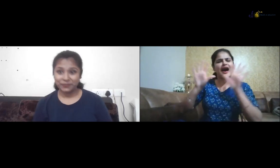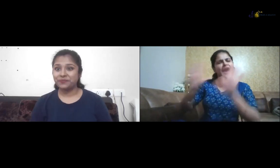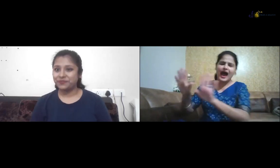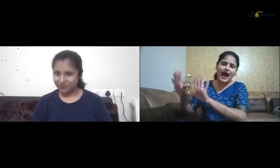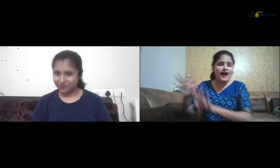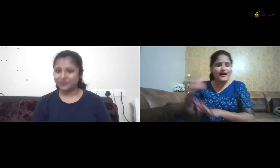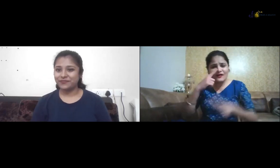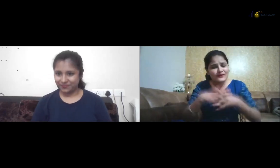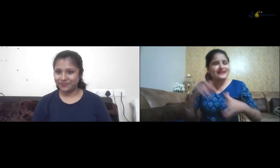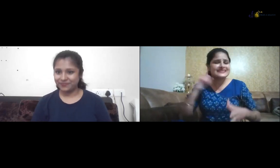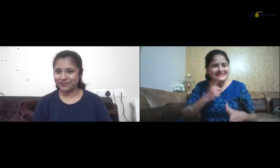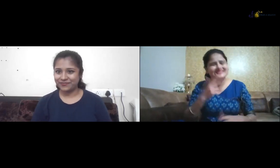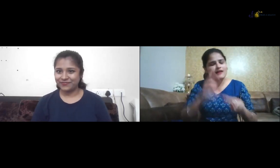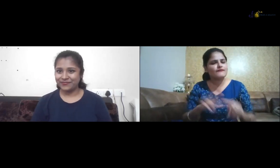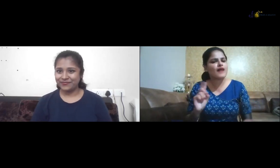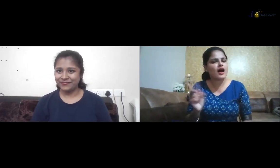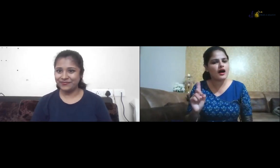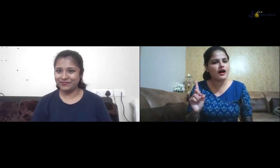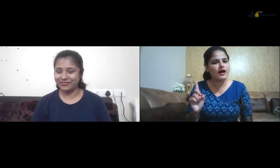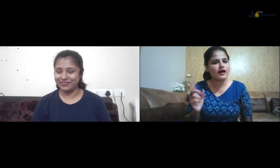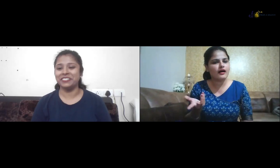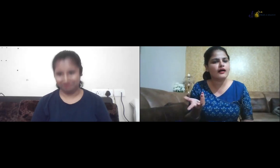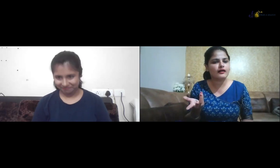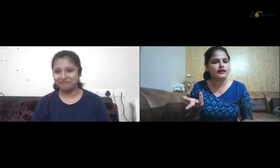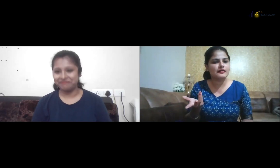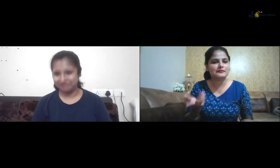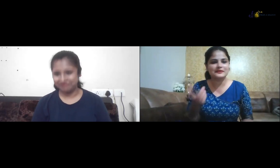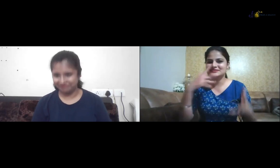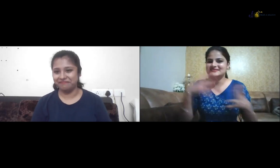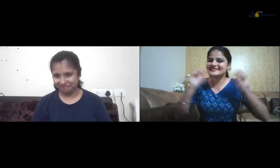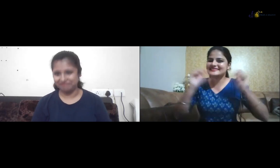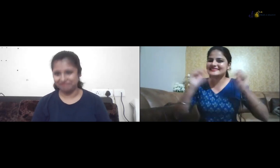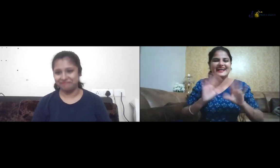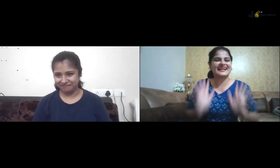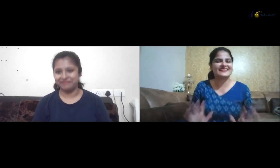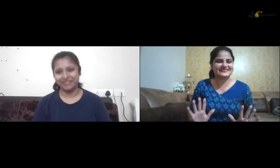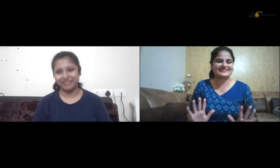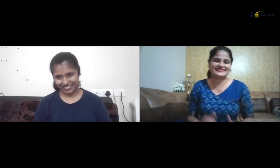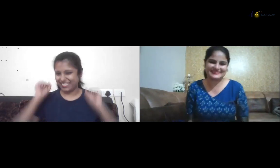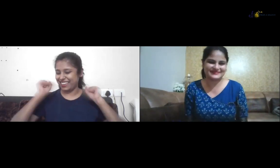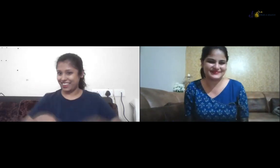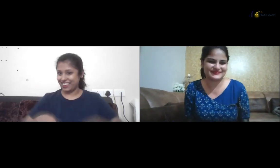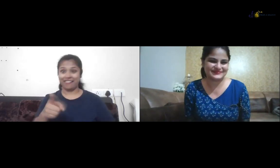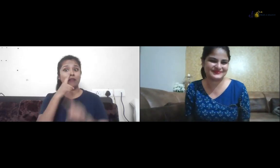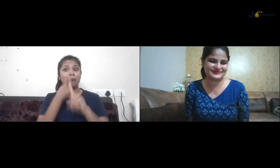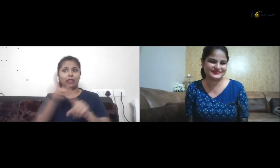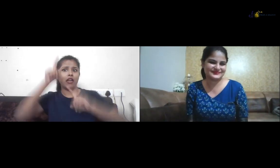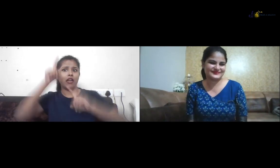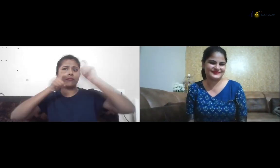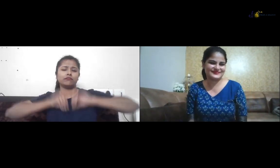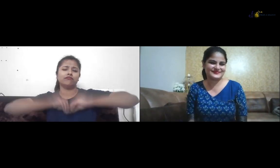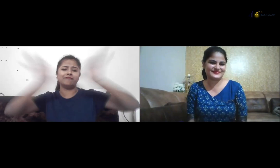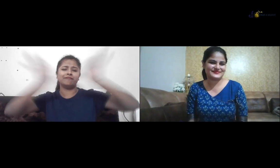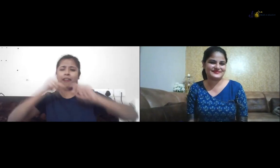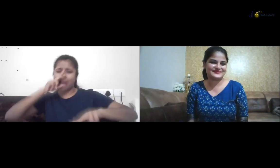too who also have the funny experiences. But where we can find their experiences? So we do have the Yes, experiences.